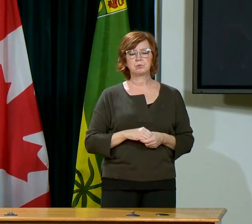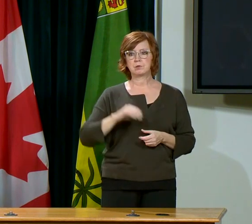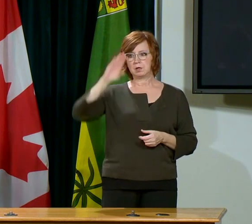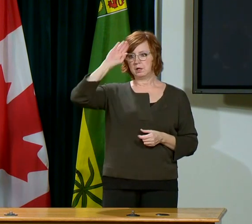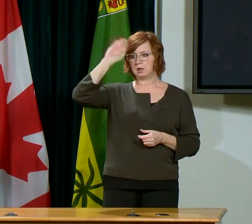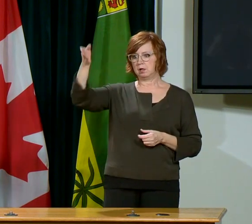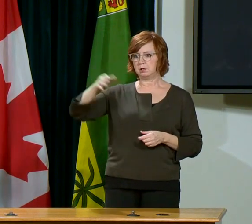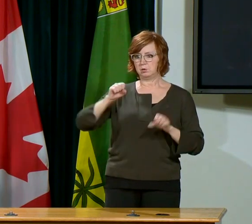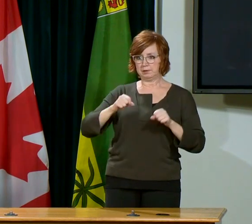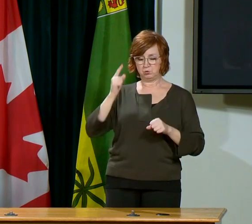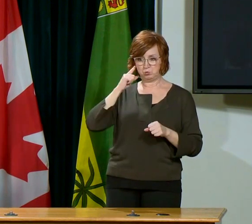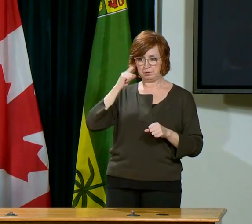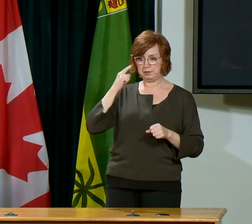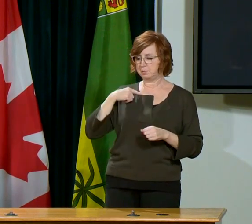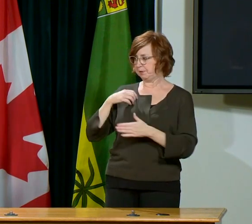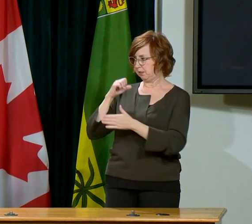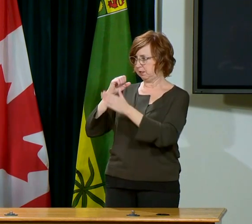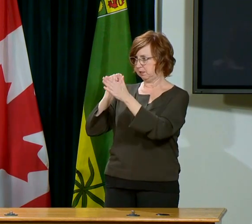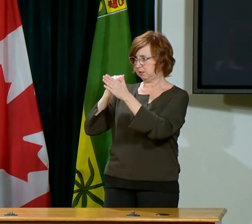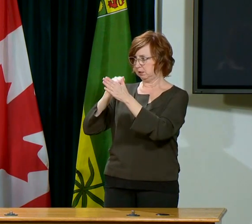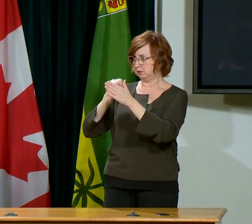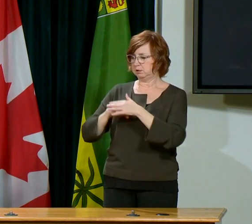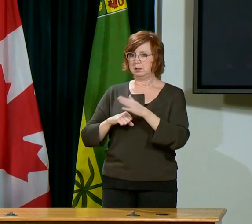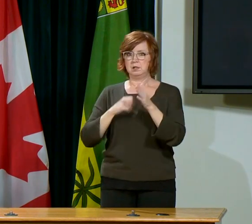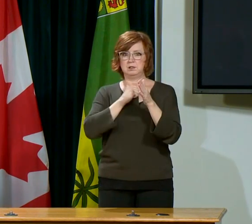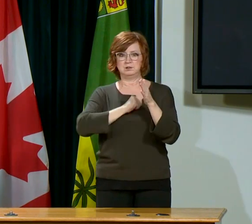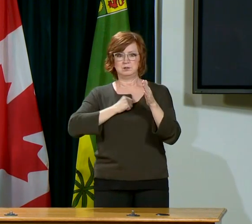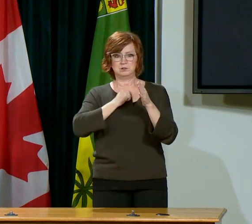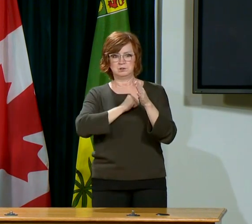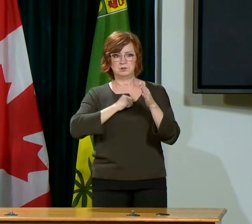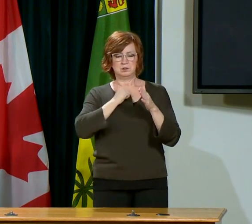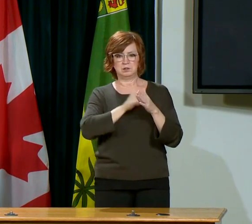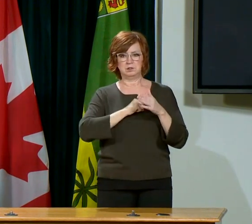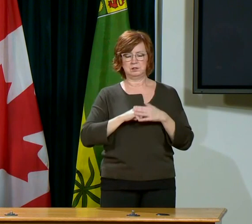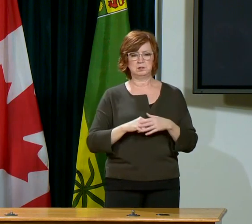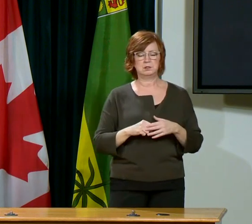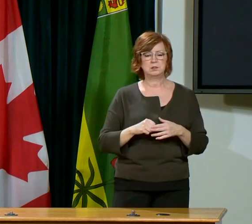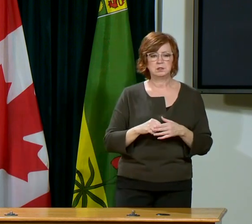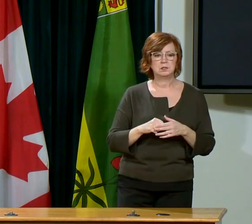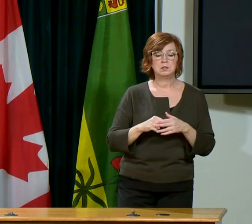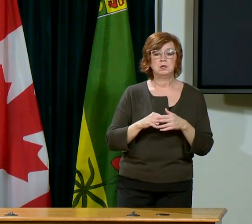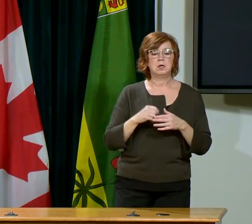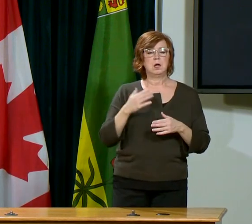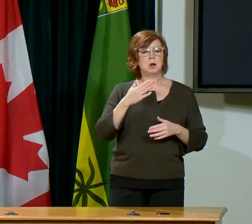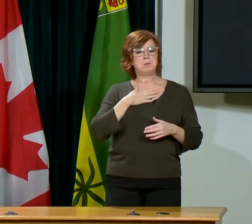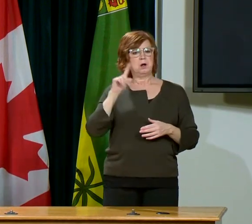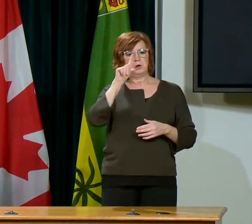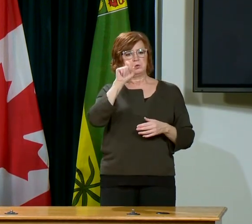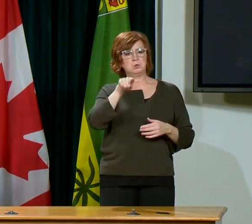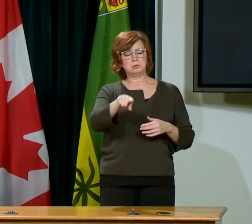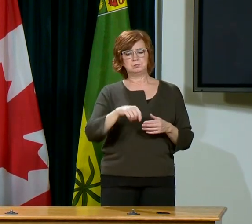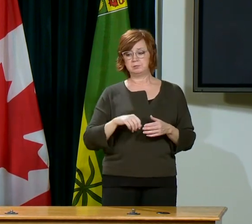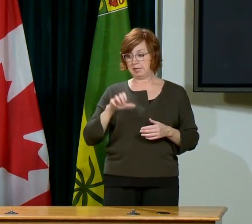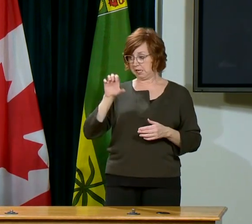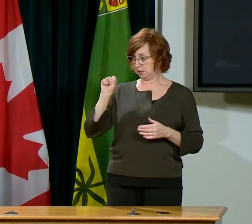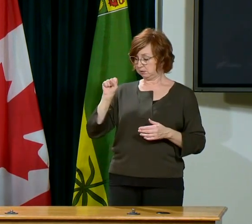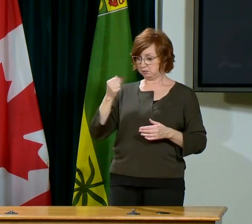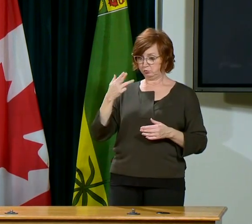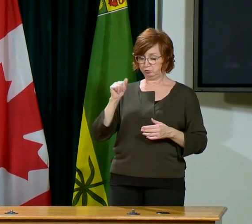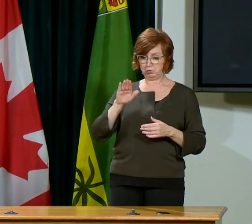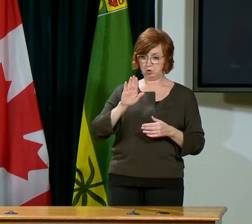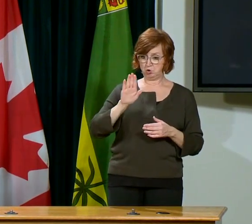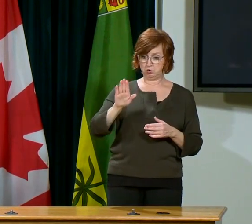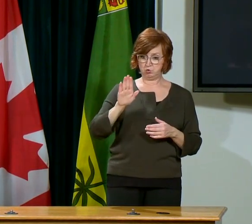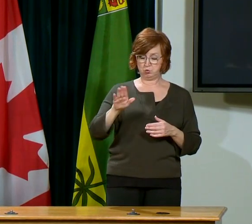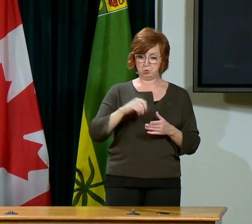Hey, folks, can you hear me? Yes, we can. Sorry, I think I was muted for a second there. We're just wondering what the SHA's response is